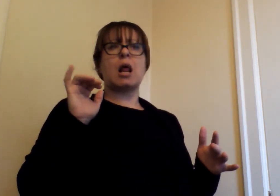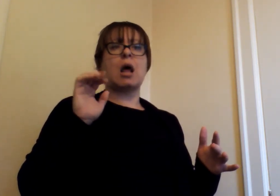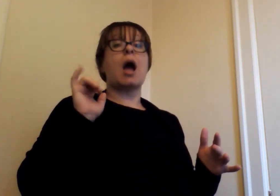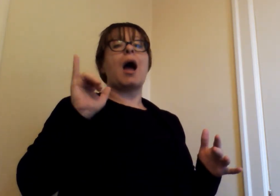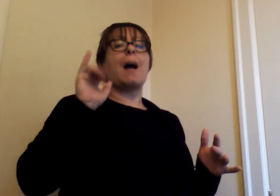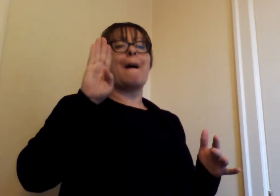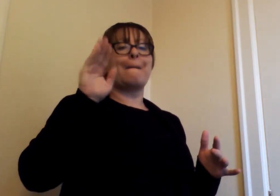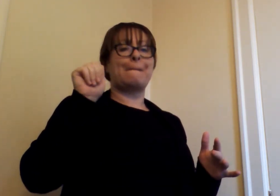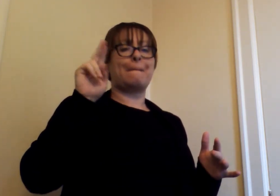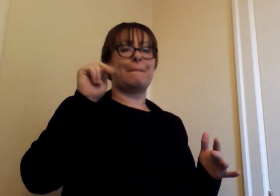Band-Aid, that'll work.